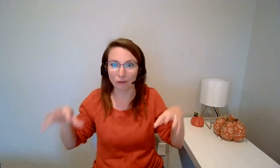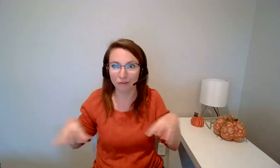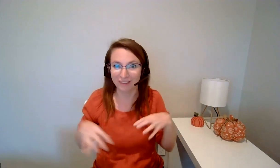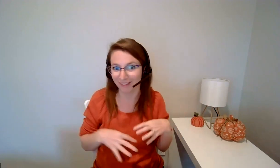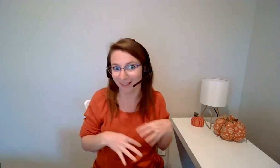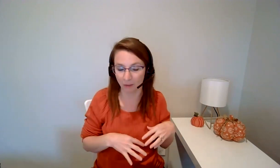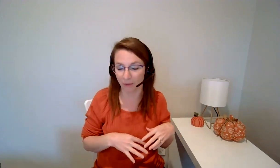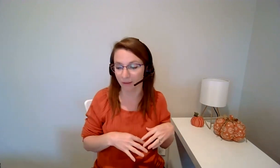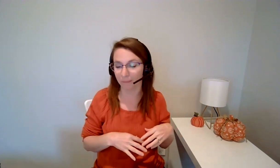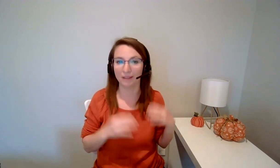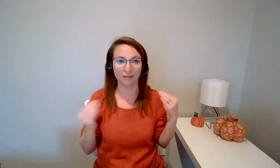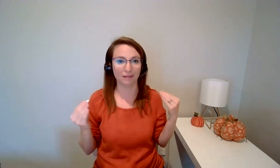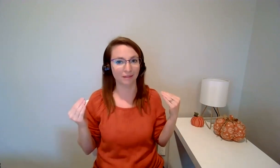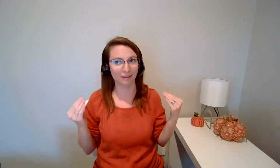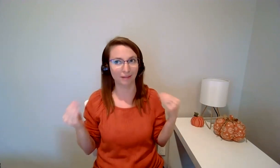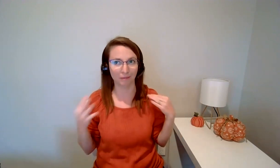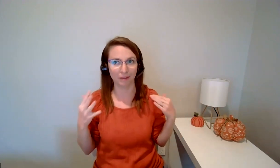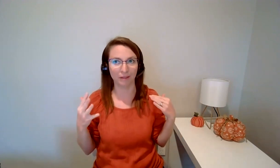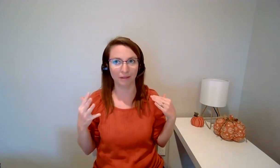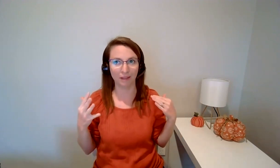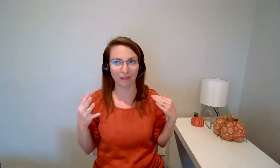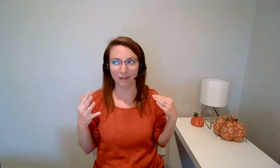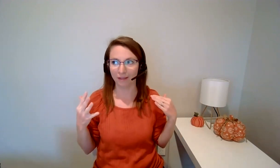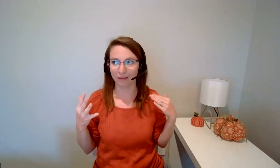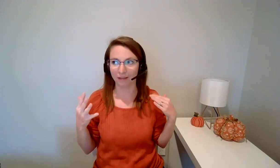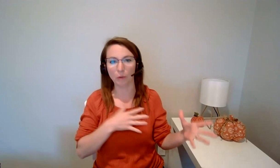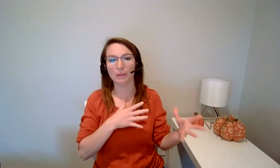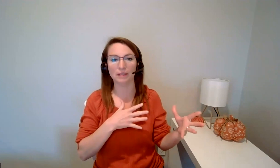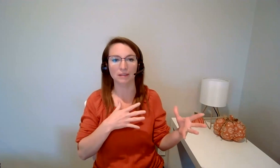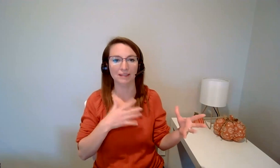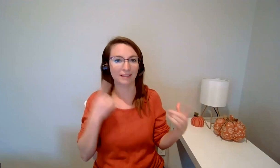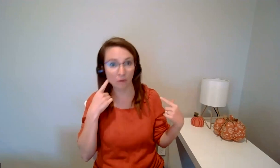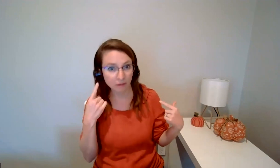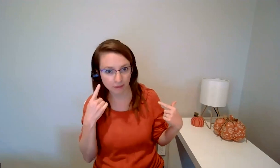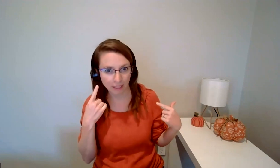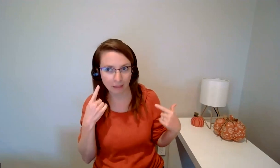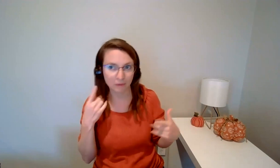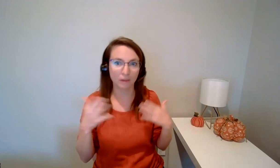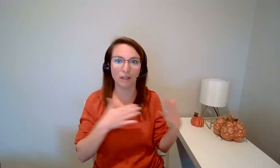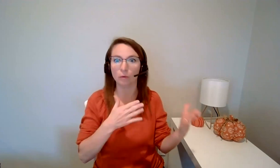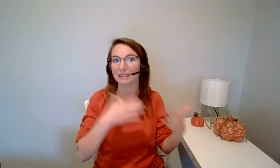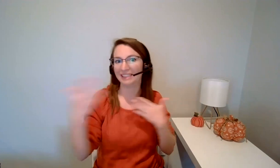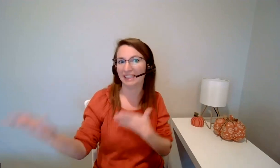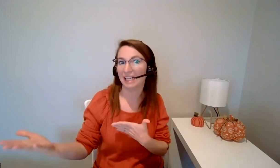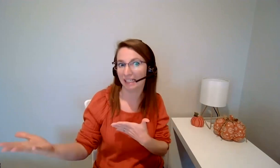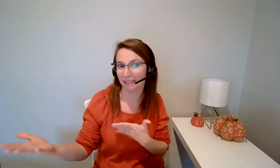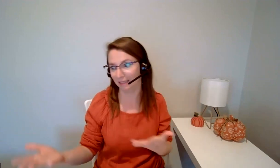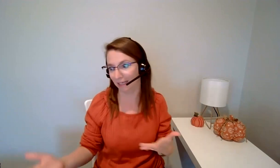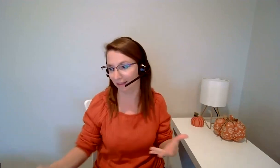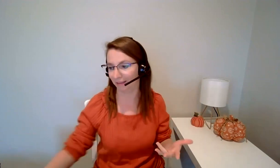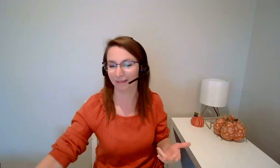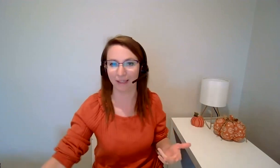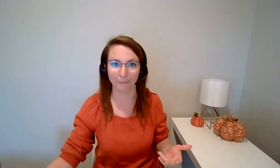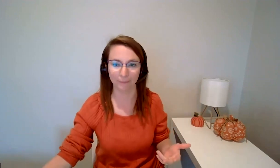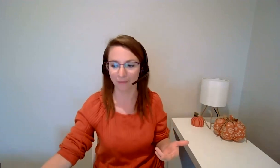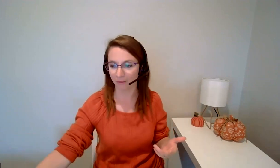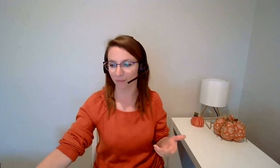used to signing with, because not everyone sounds the same, so not everyone signs exactly the same. They all